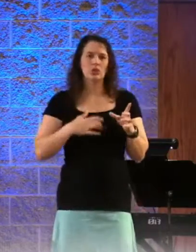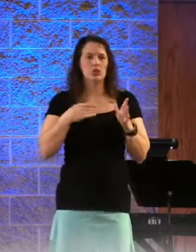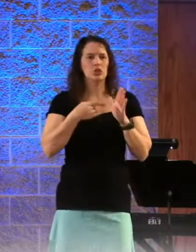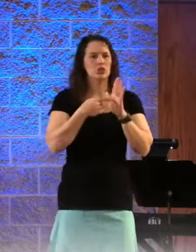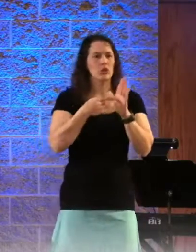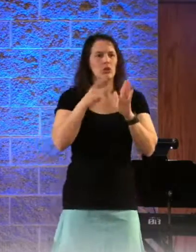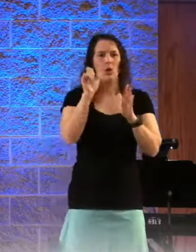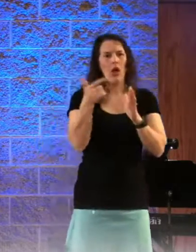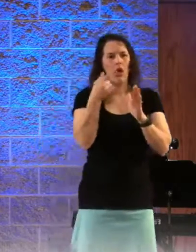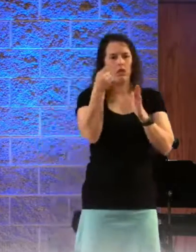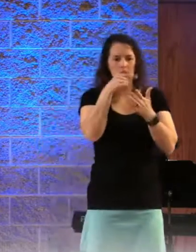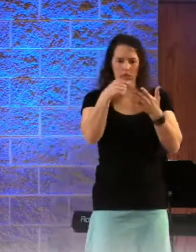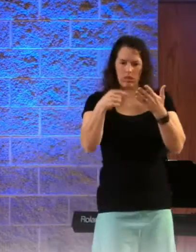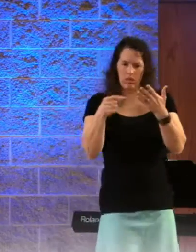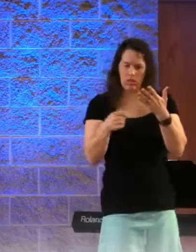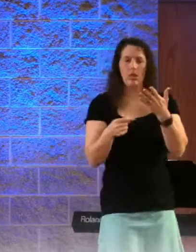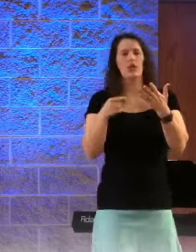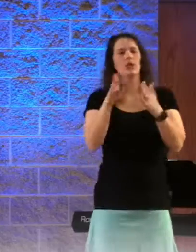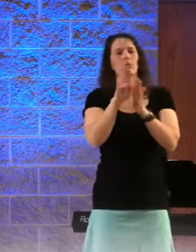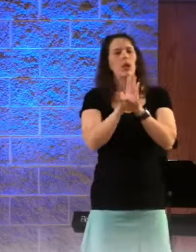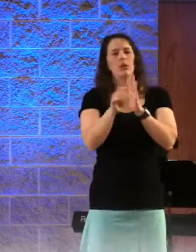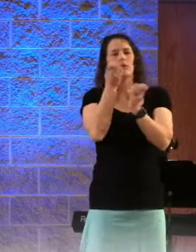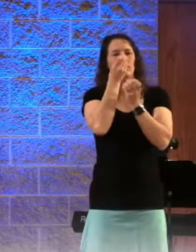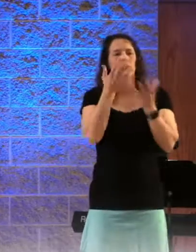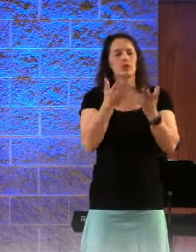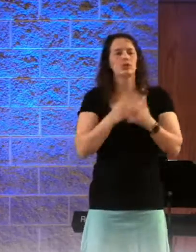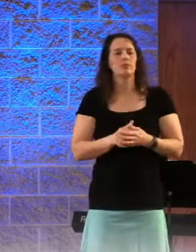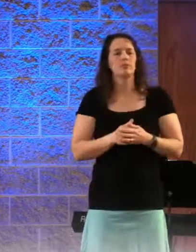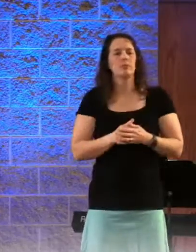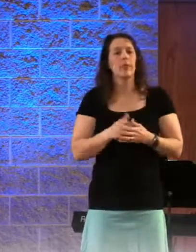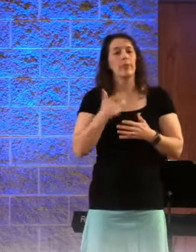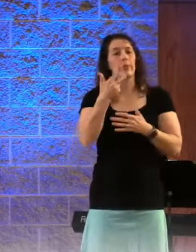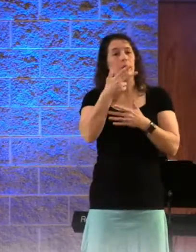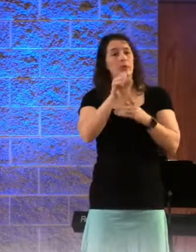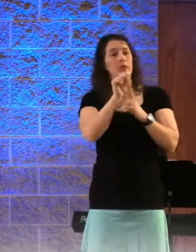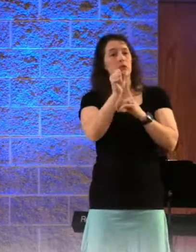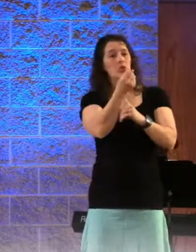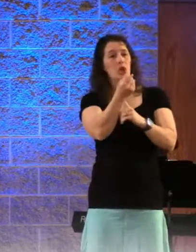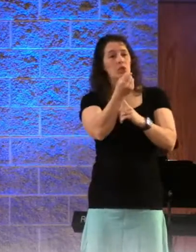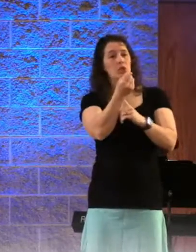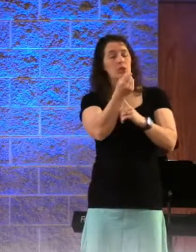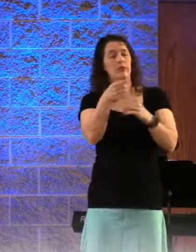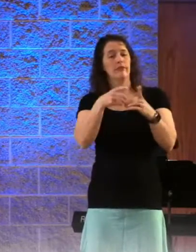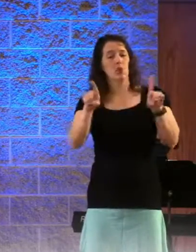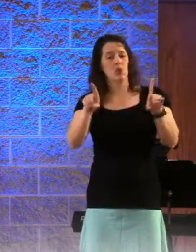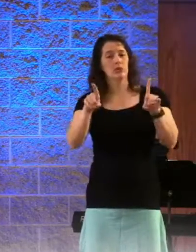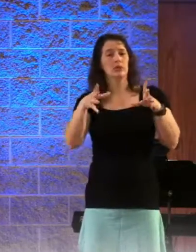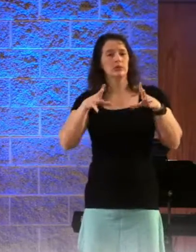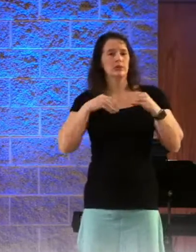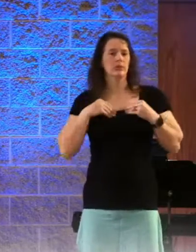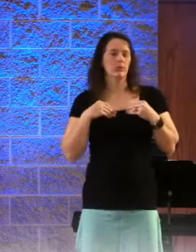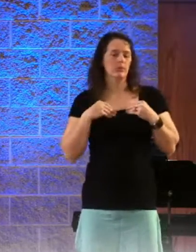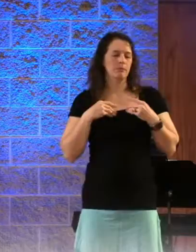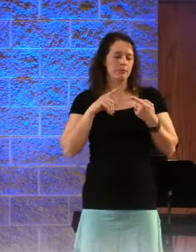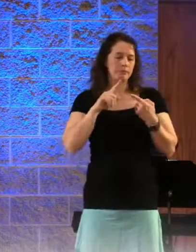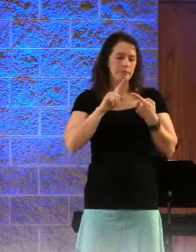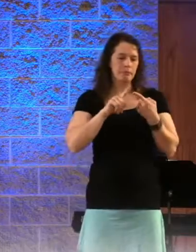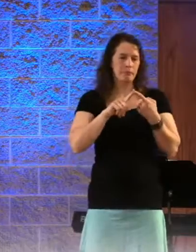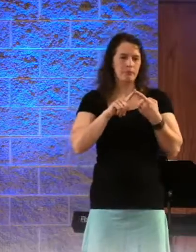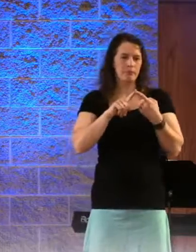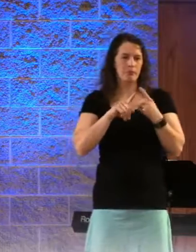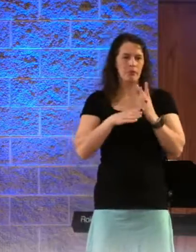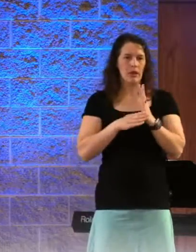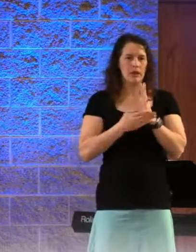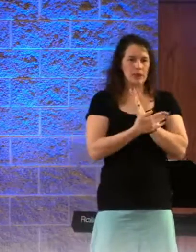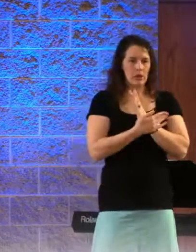basically three situations where a divorce can happen. Number one, adultery. And we read about